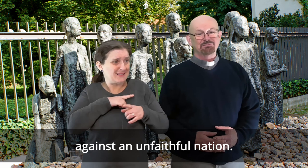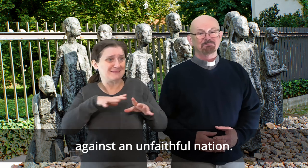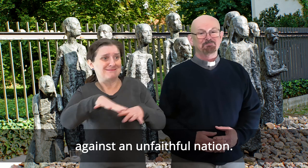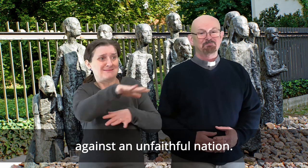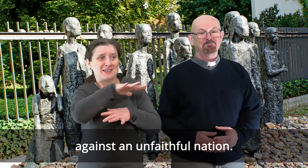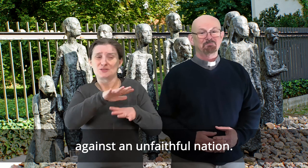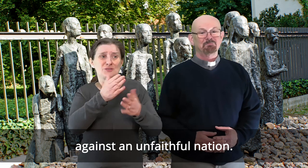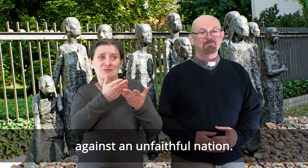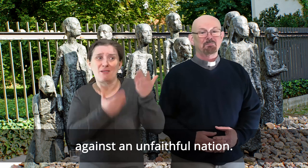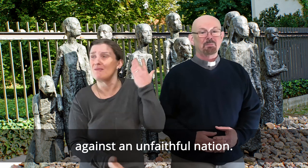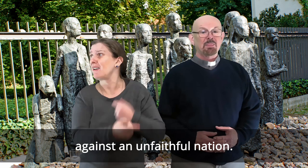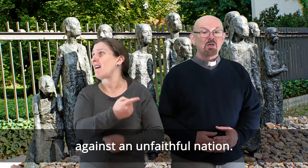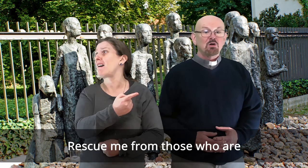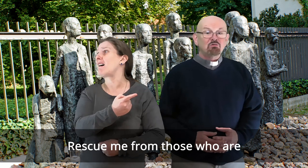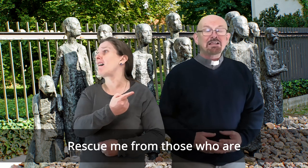nation.